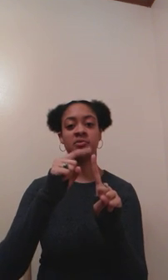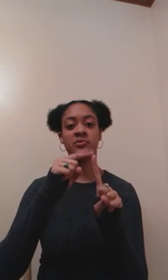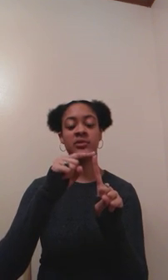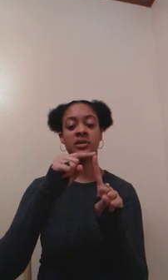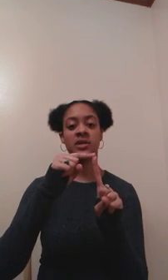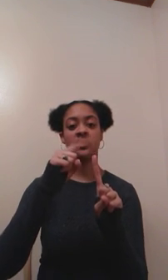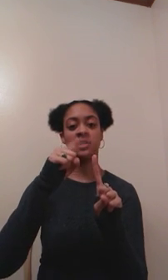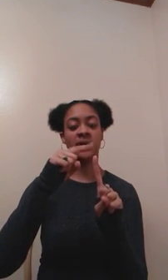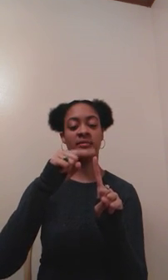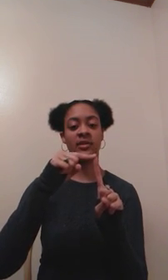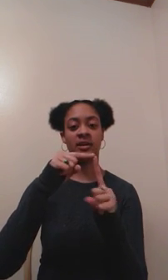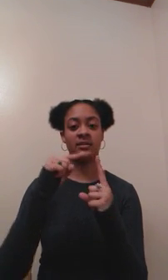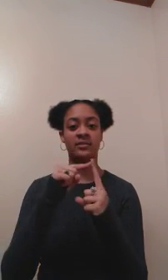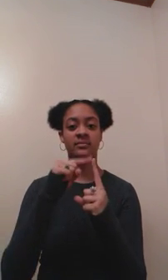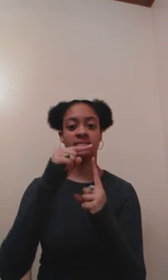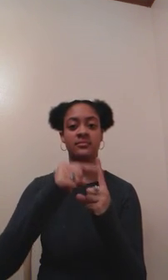to 12 o'clock.